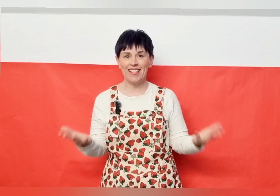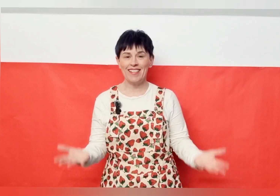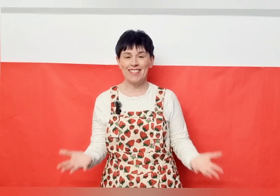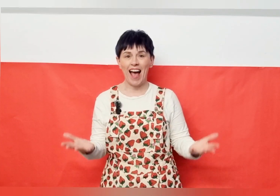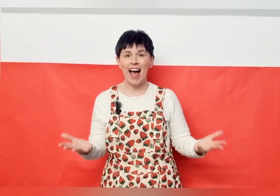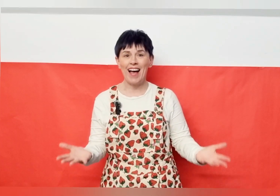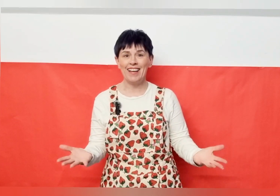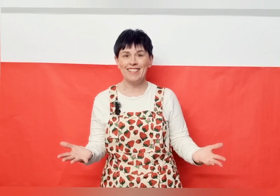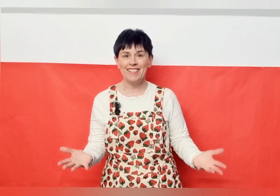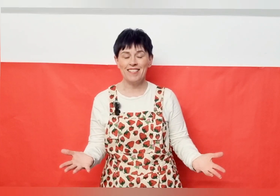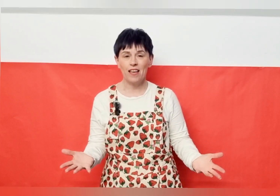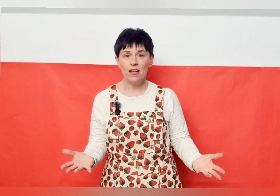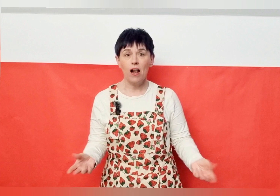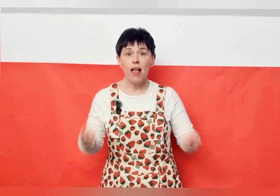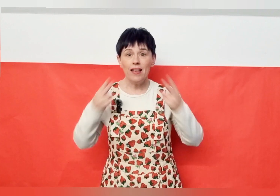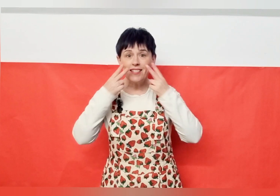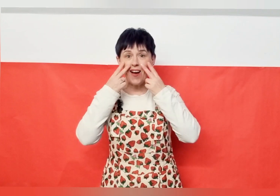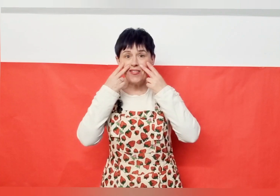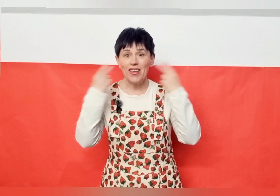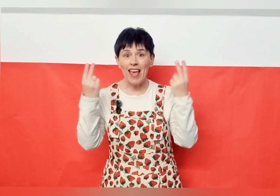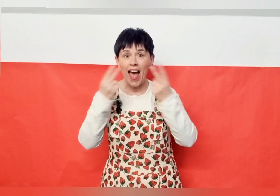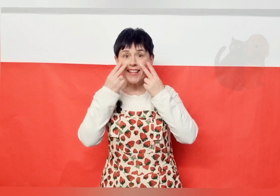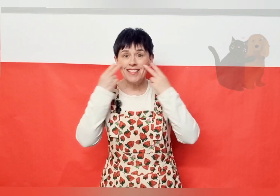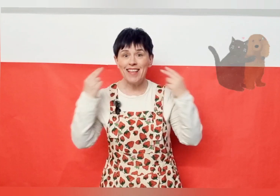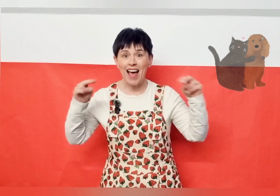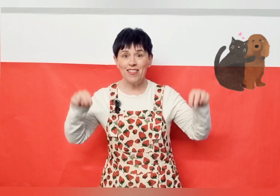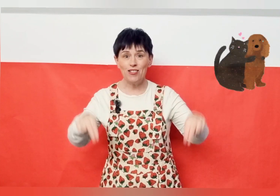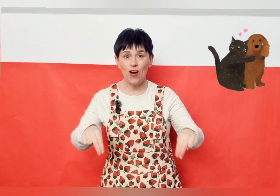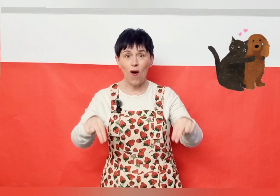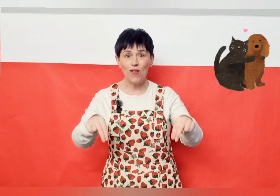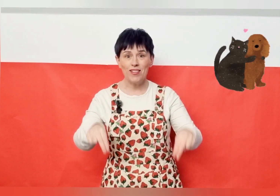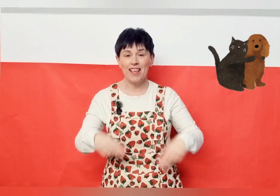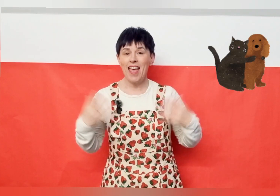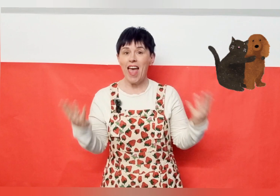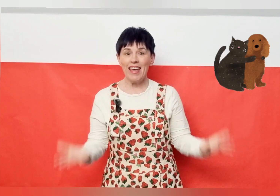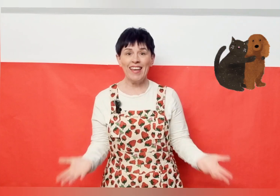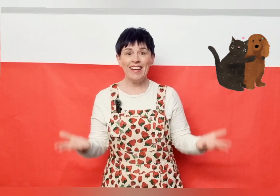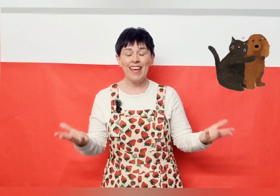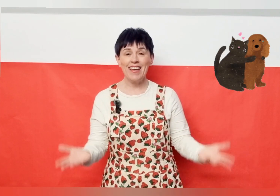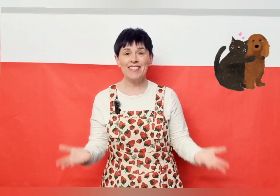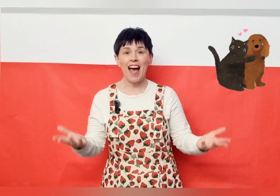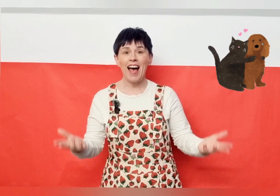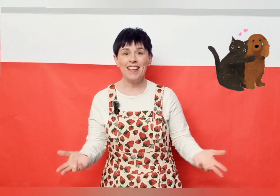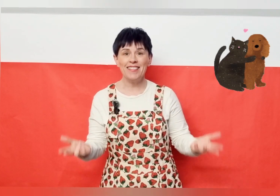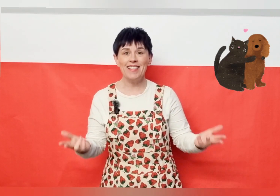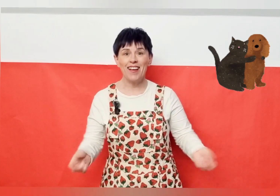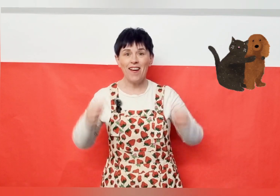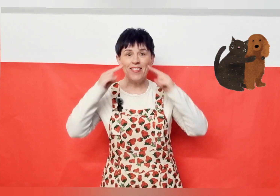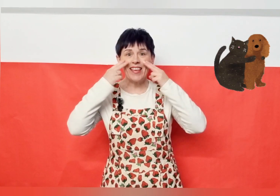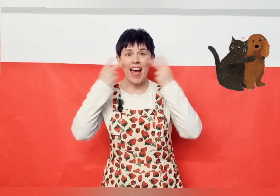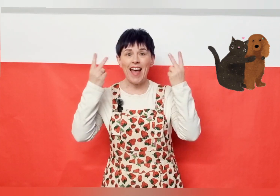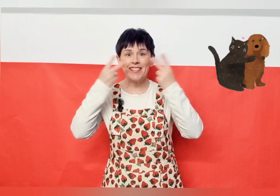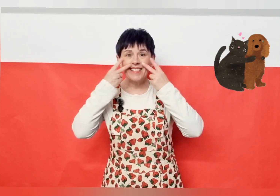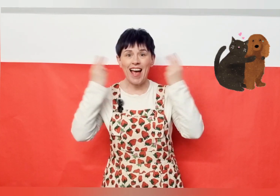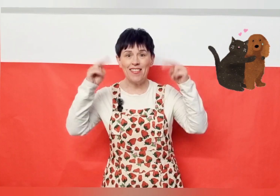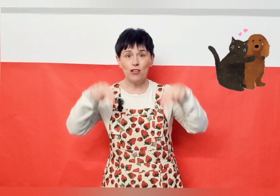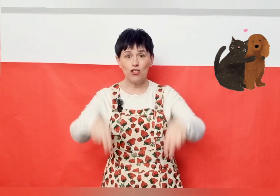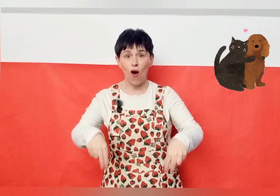His hands. He's got the cats and the dogs in His hands. He's got the cats and the